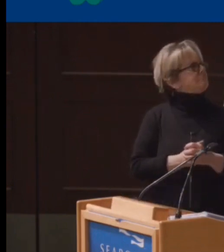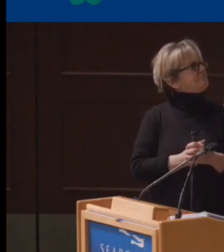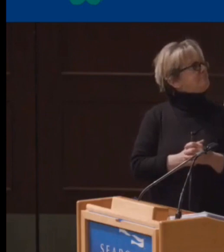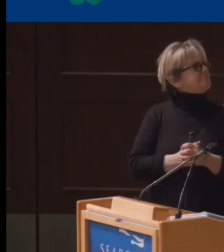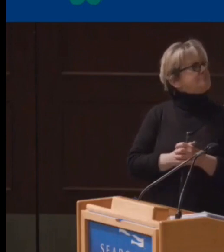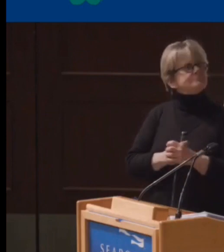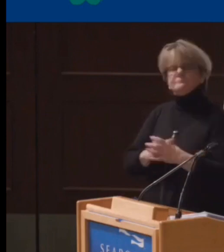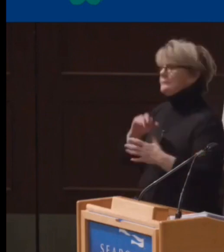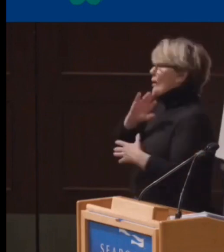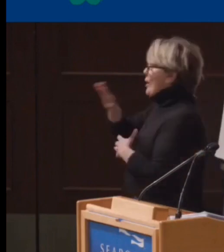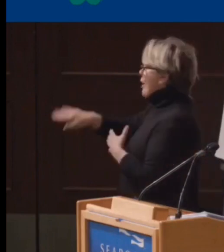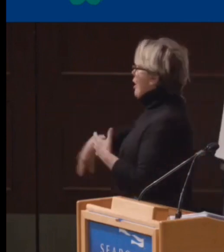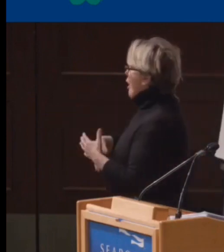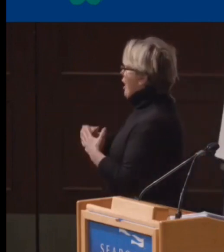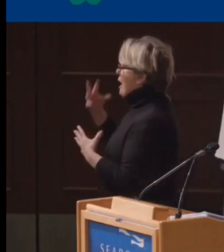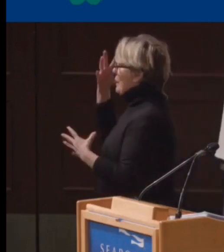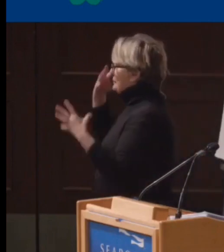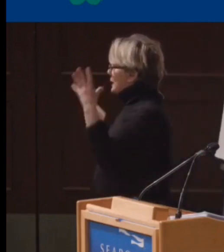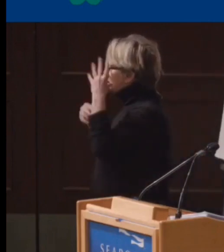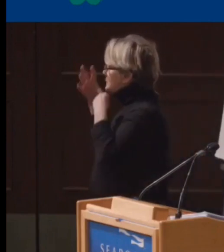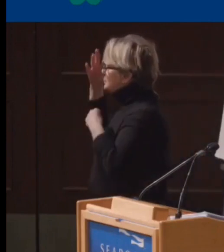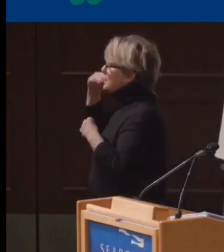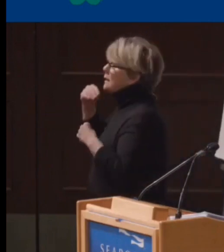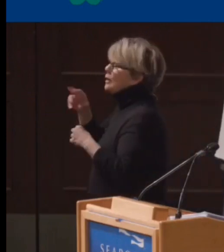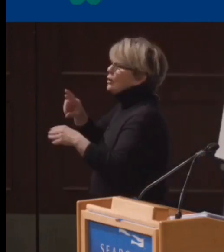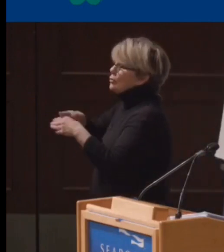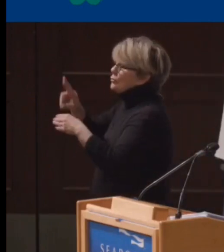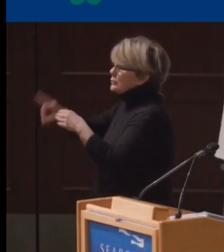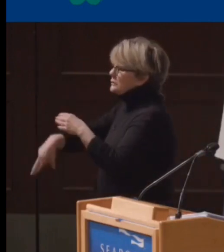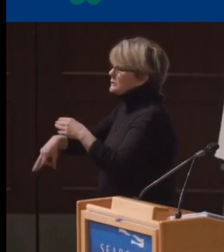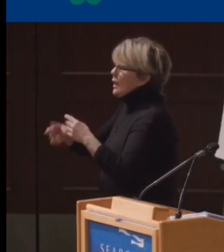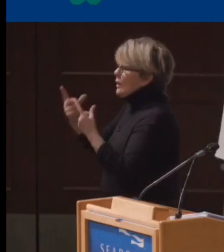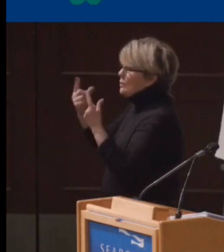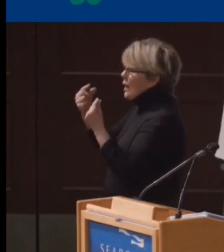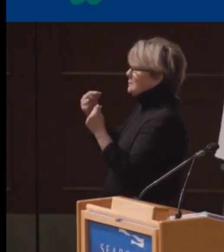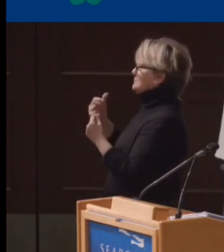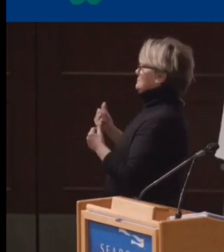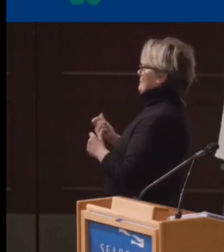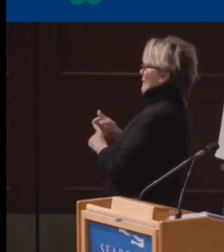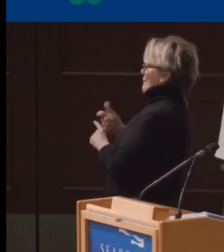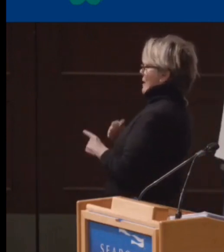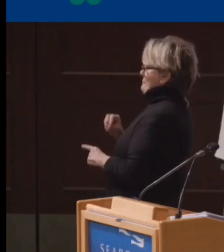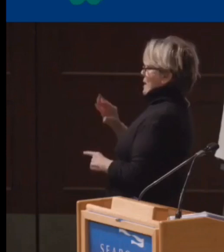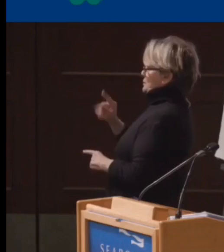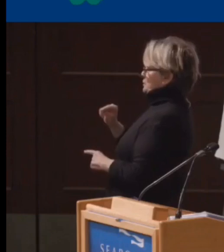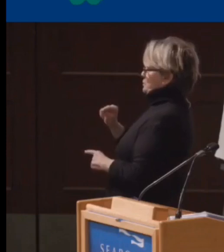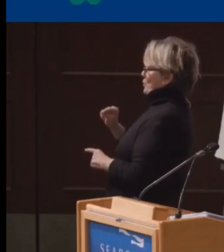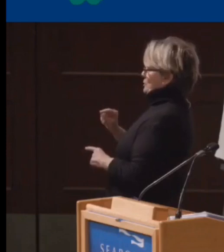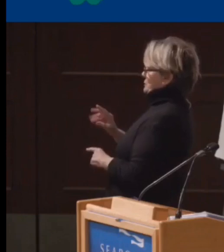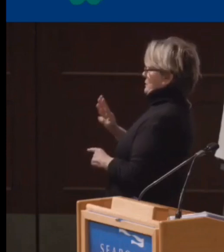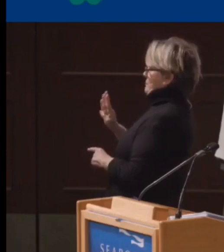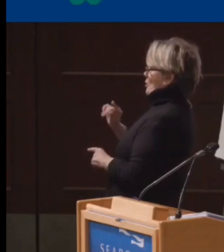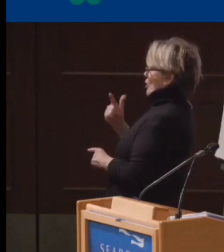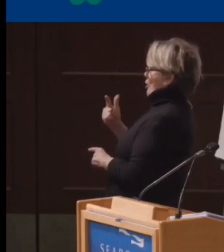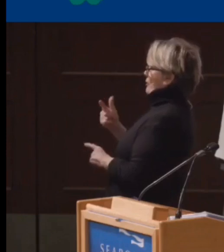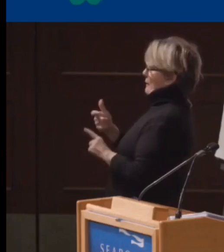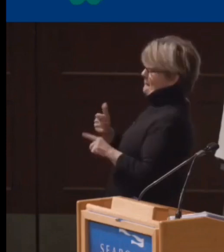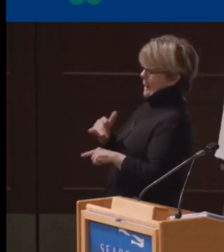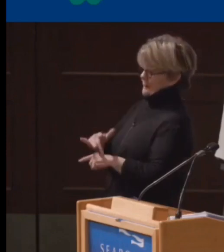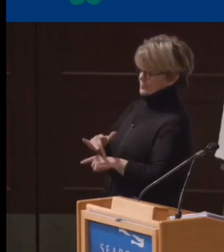All of my experiences have come as a result of my sports blog, where I've turned my obsession into a potential